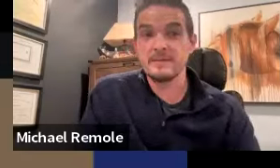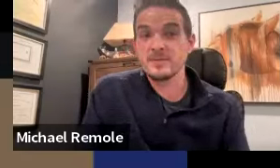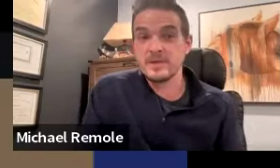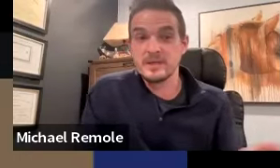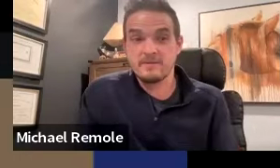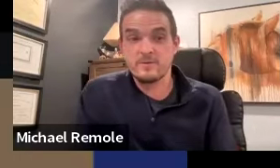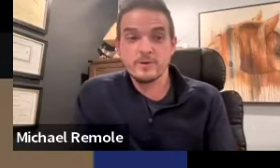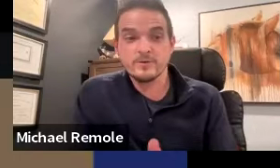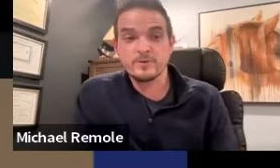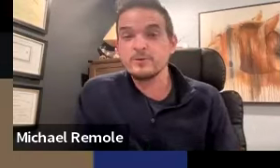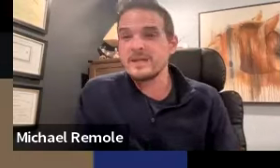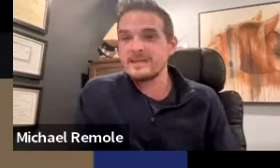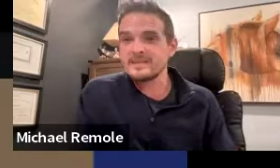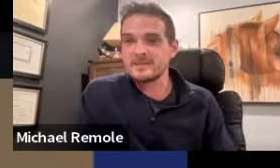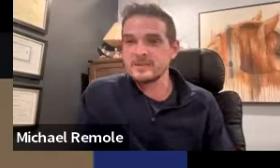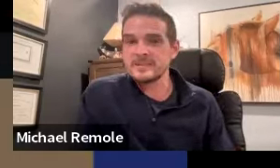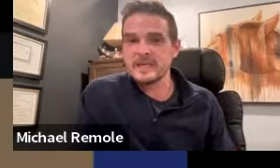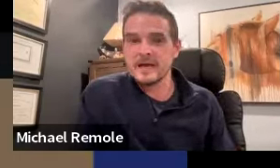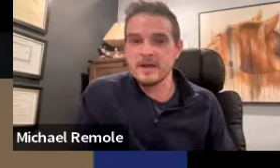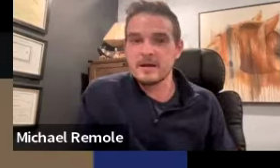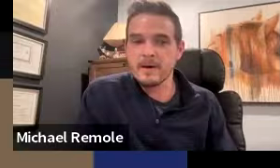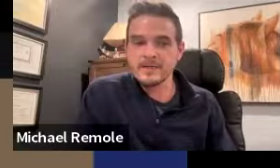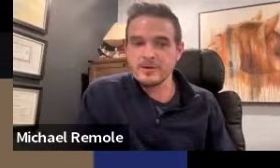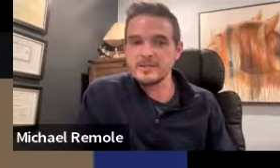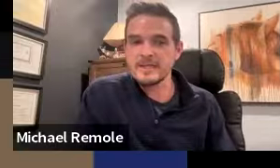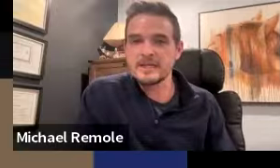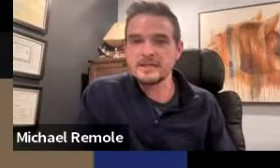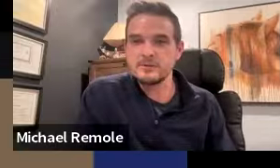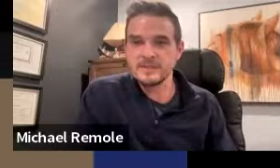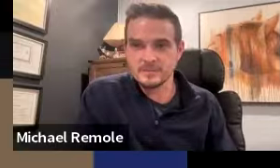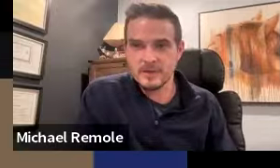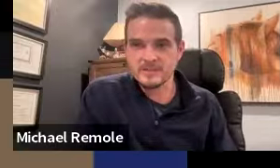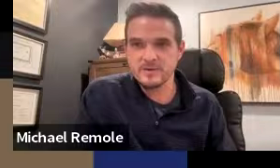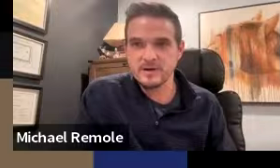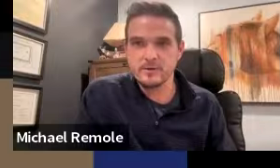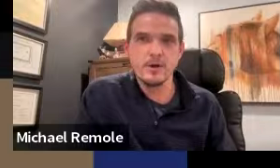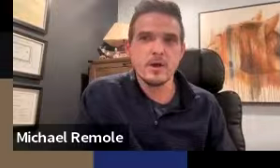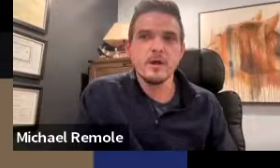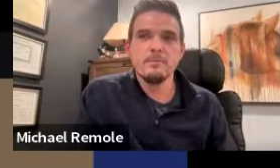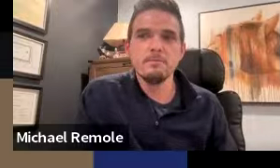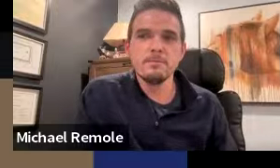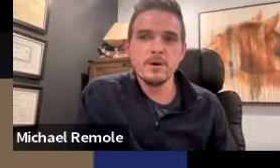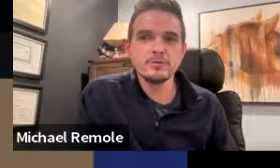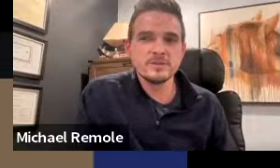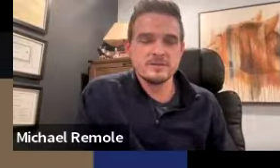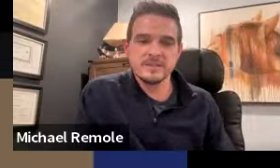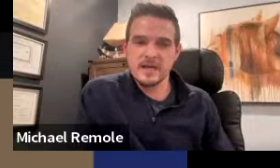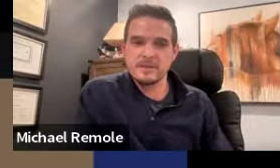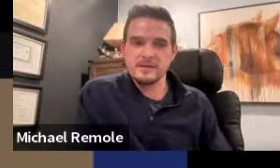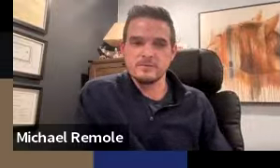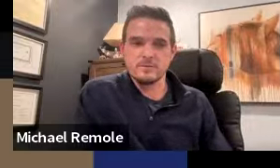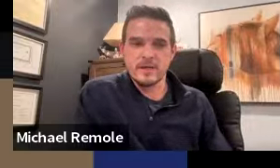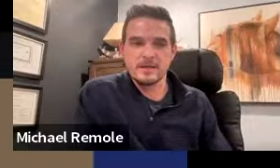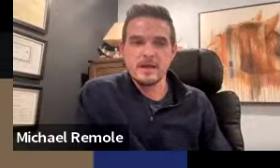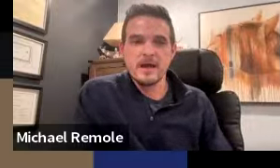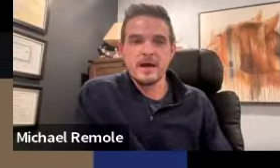He came to me at 4 years old and still is not potty trained and using his pacifier most of the time